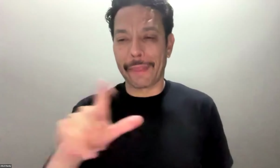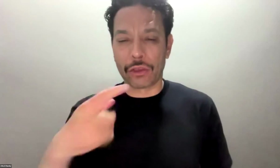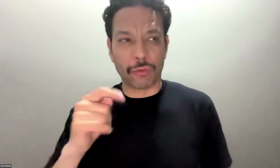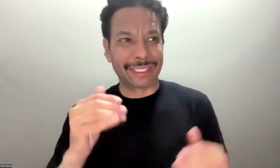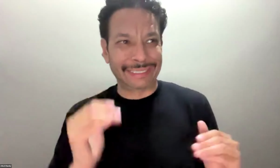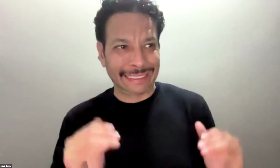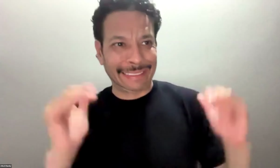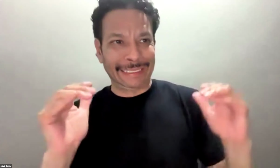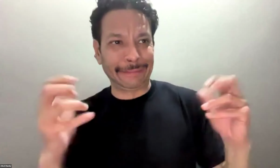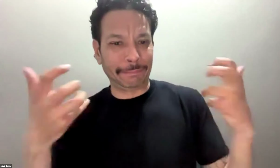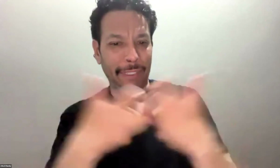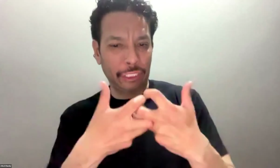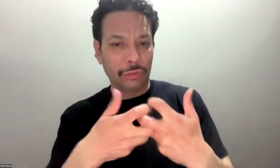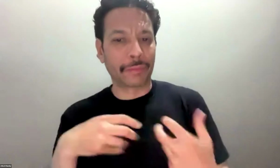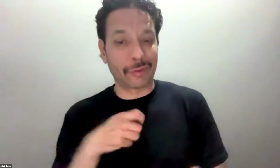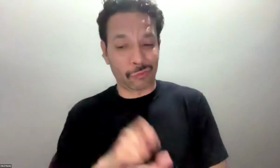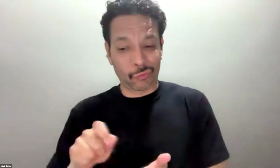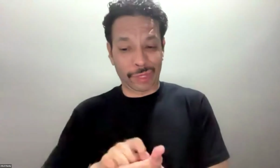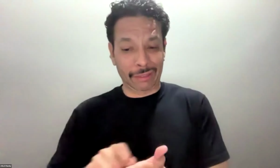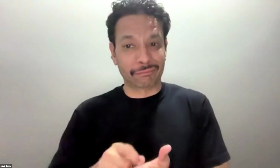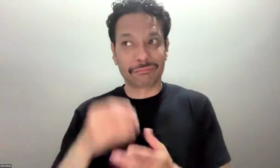what our written testimony